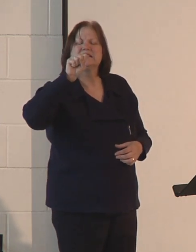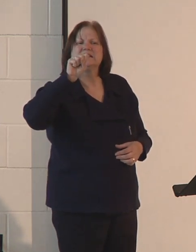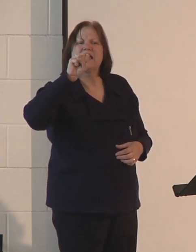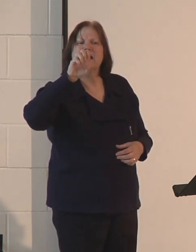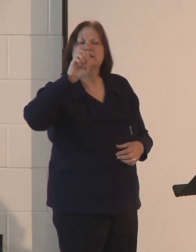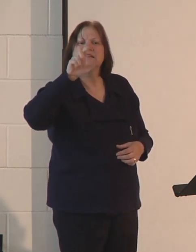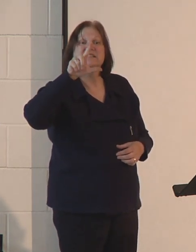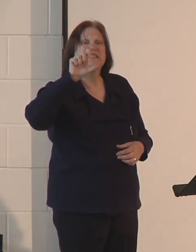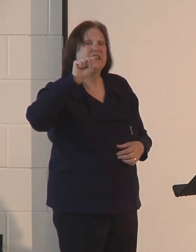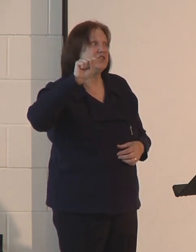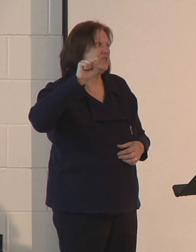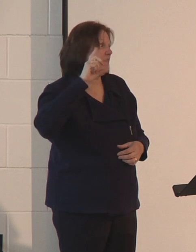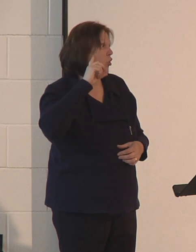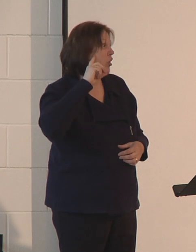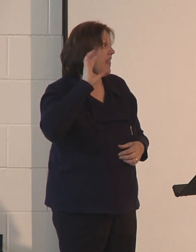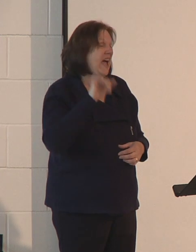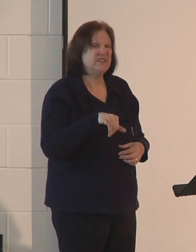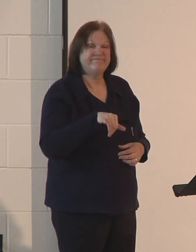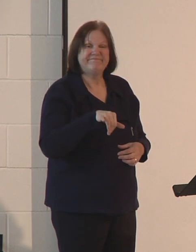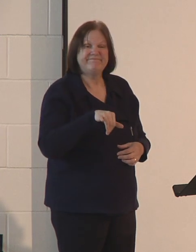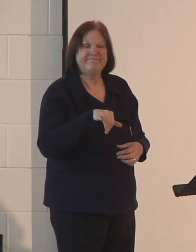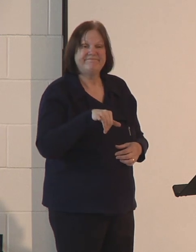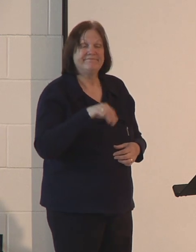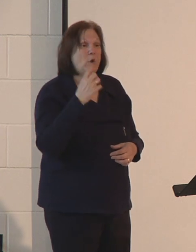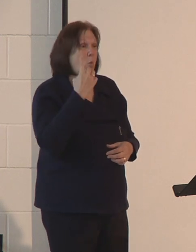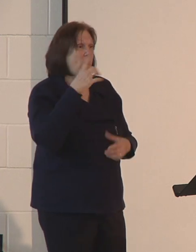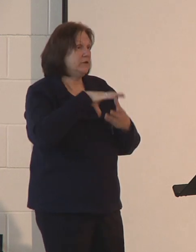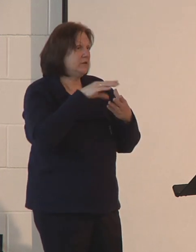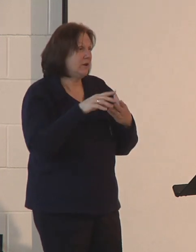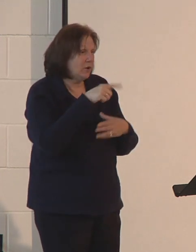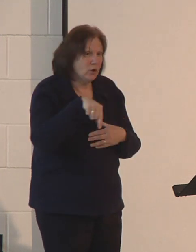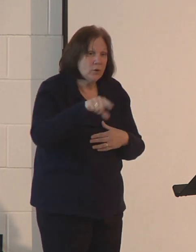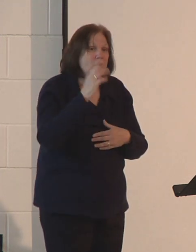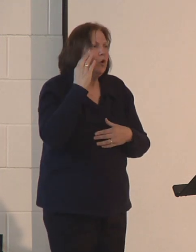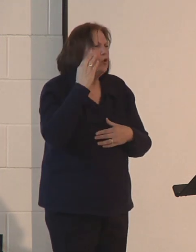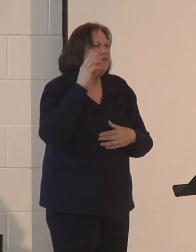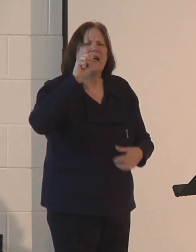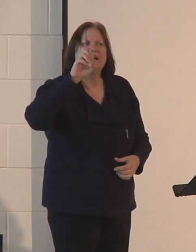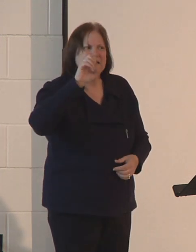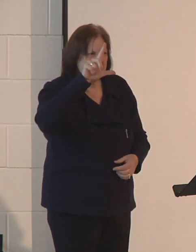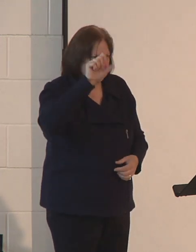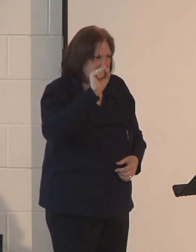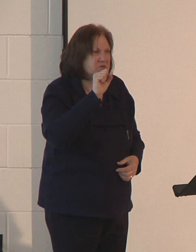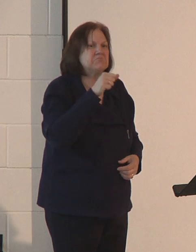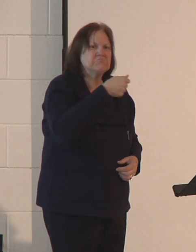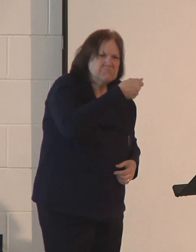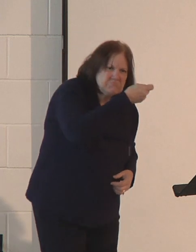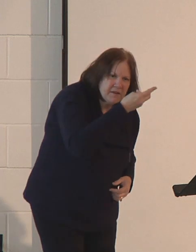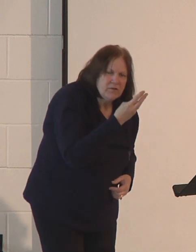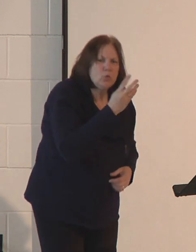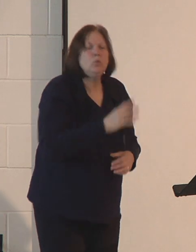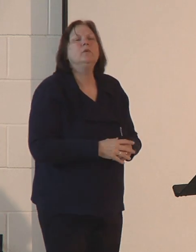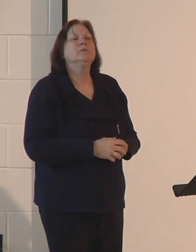Okay, wow. And what about the students? How many of you heard of the SEALS? Okay, so